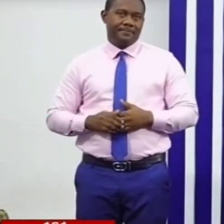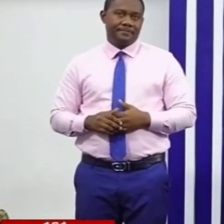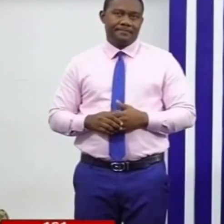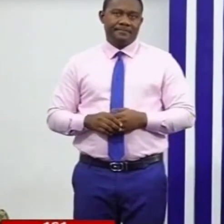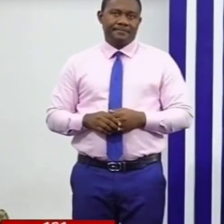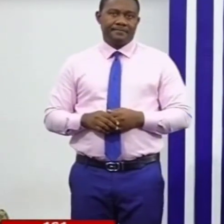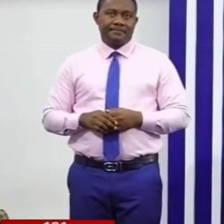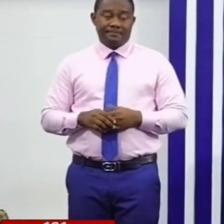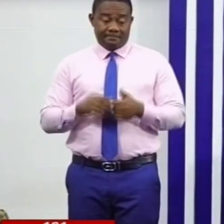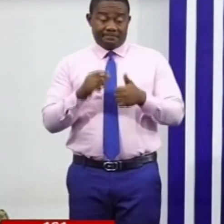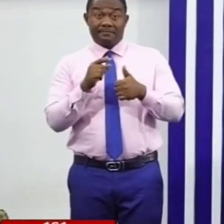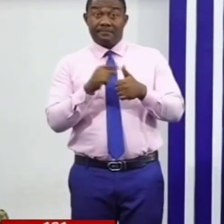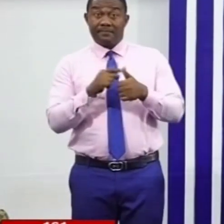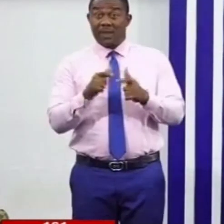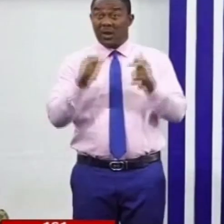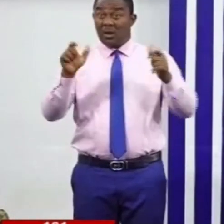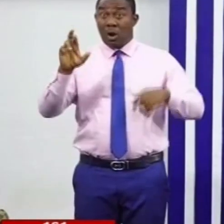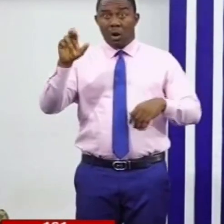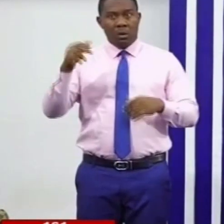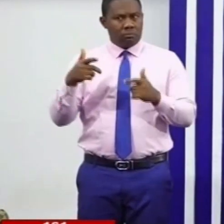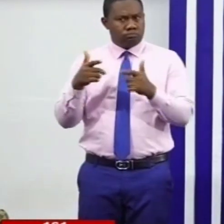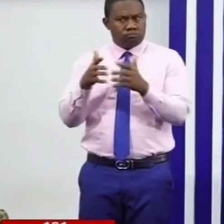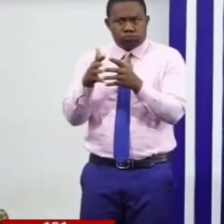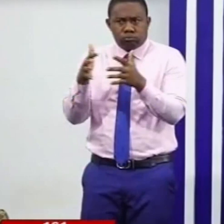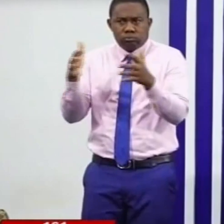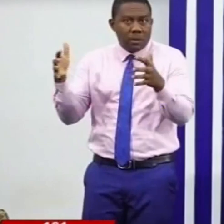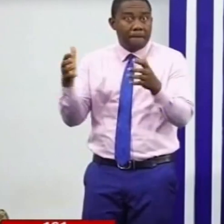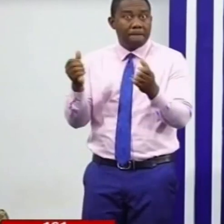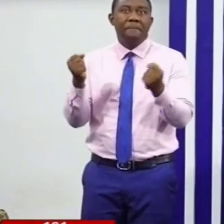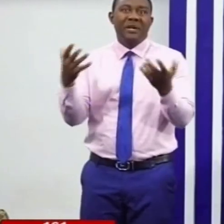The Greater Accra region has the most cases,